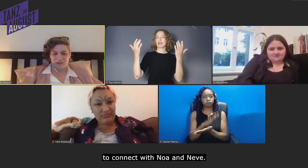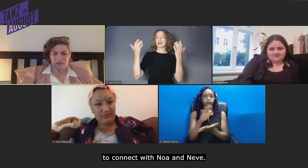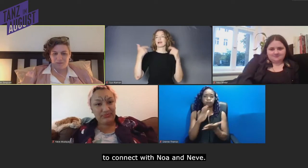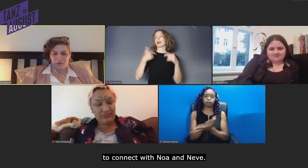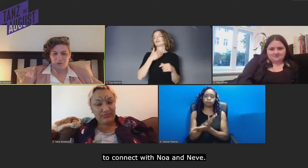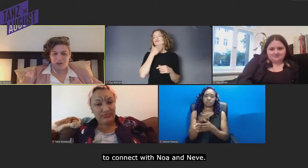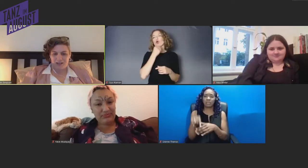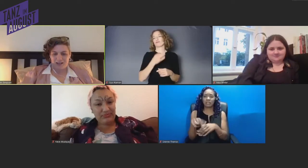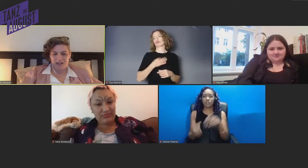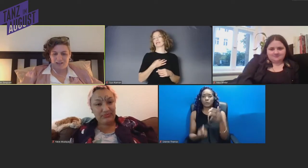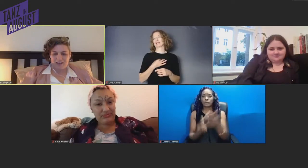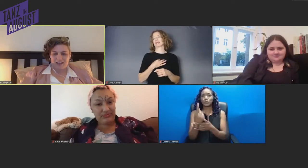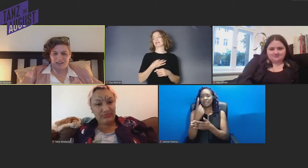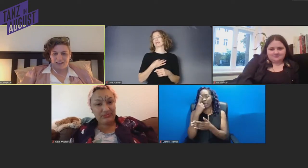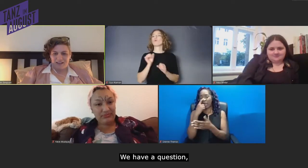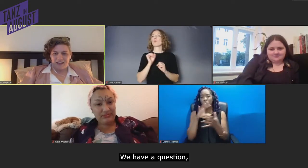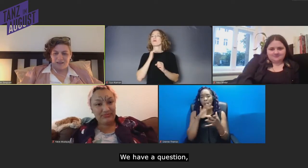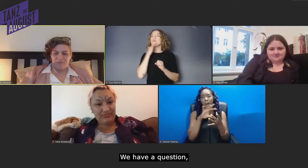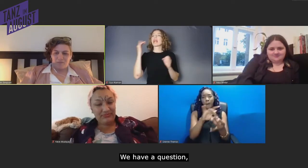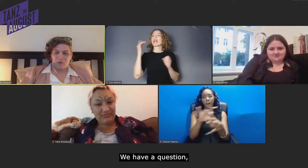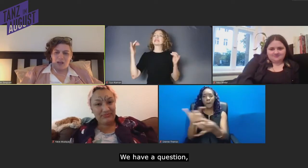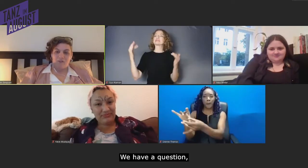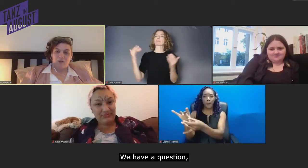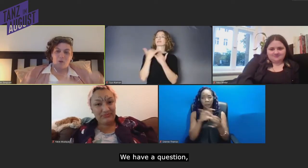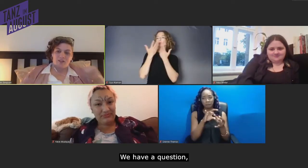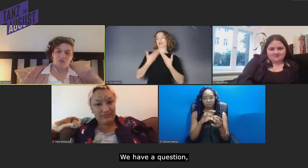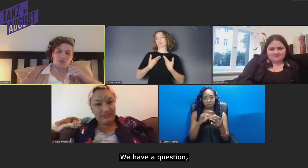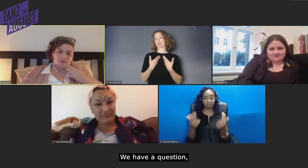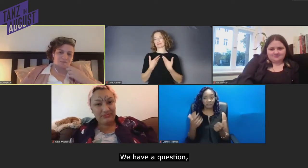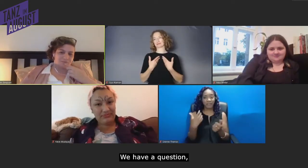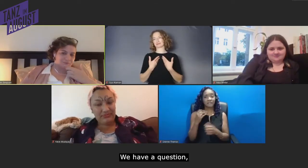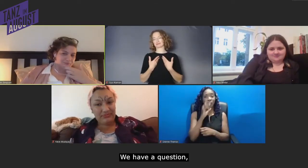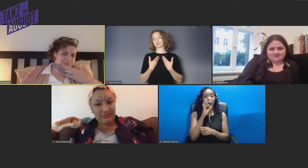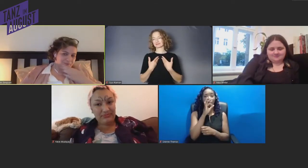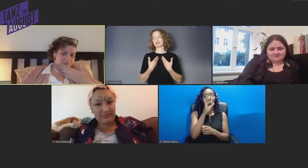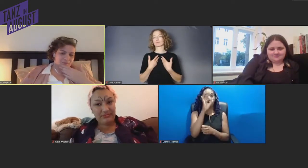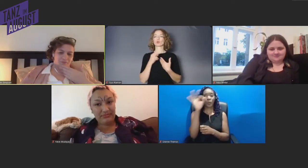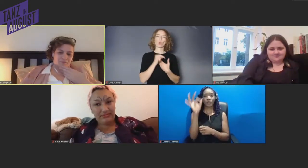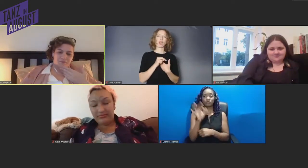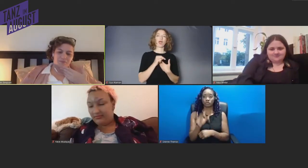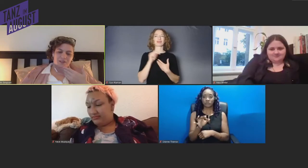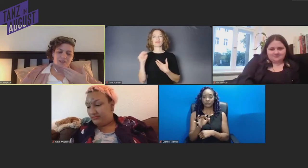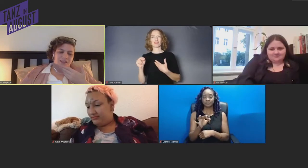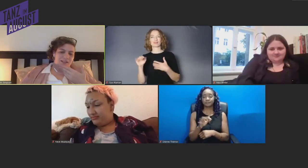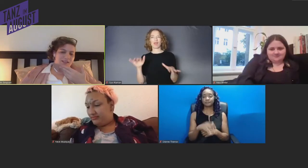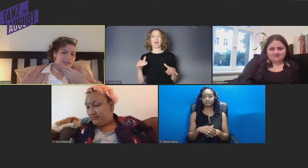with Noa and Neve. We have a question